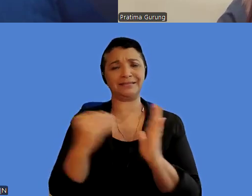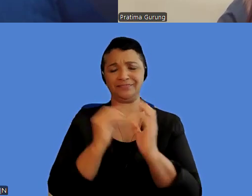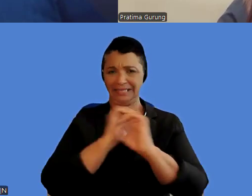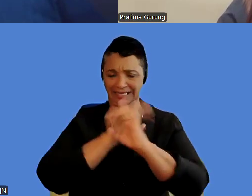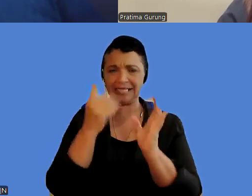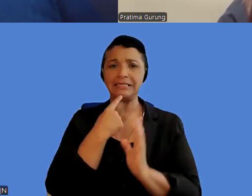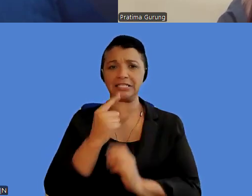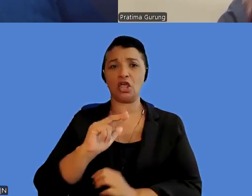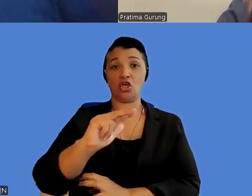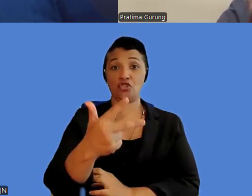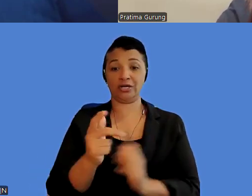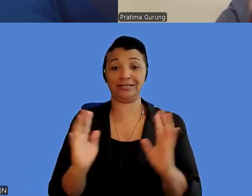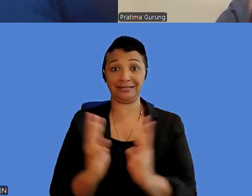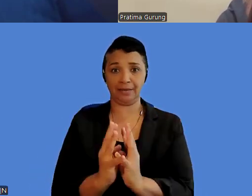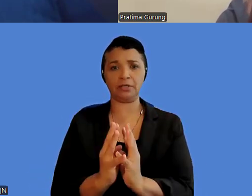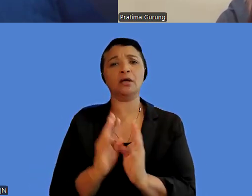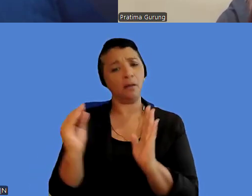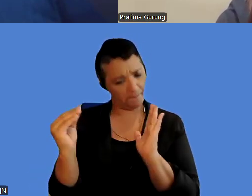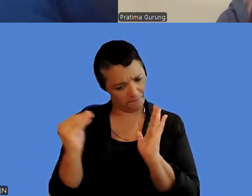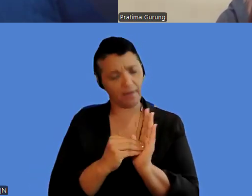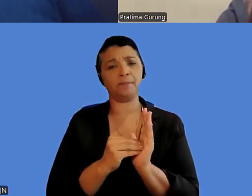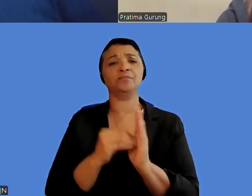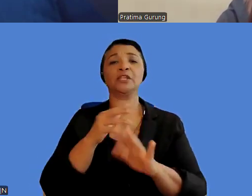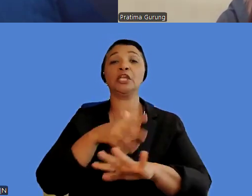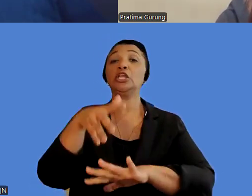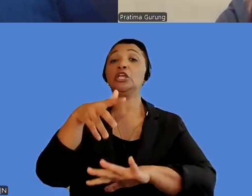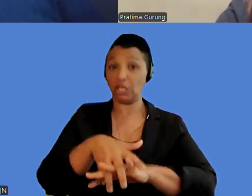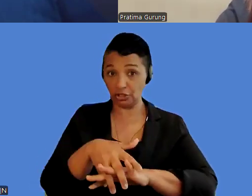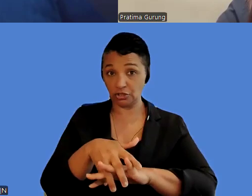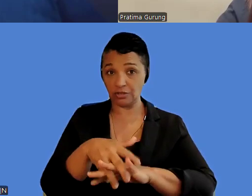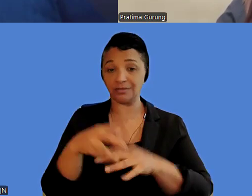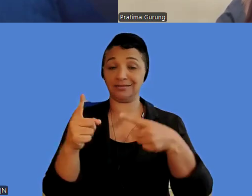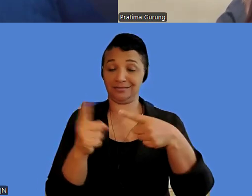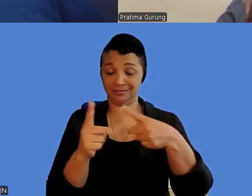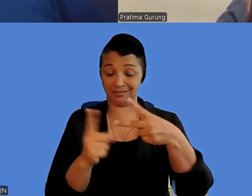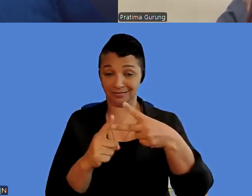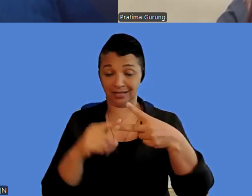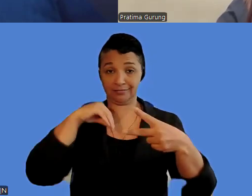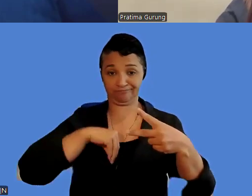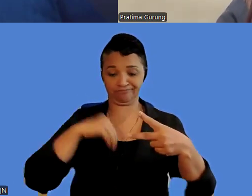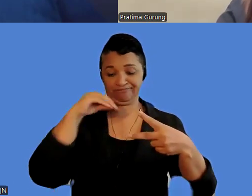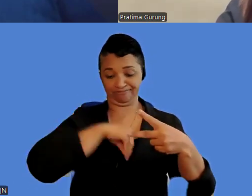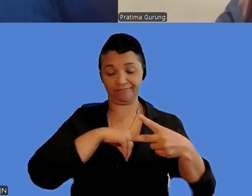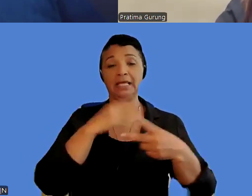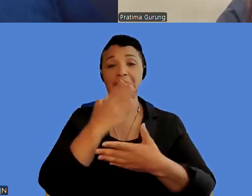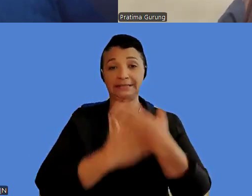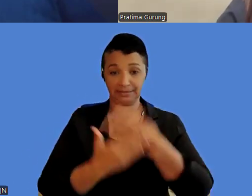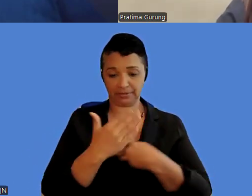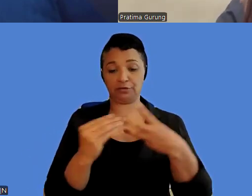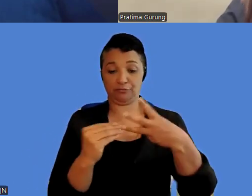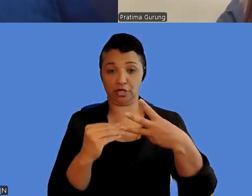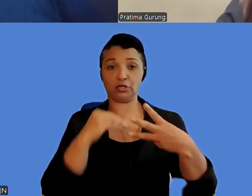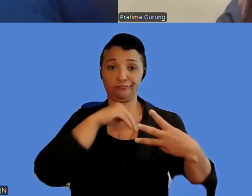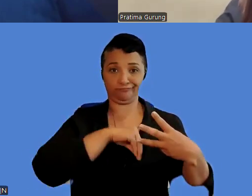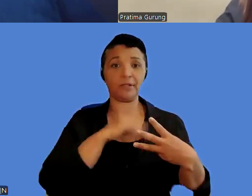the challenges that we face. First, as indigenous people, second, as a person with disability, and third, as a women